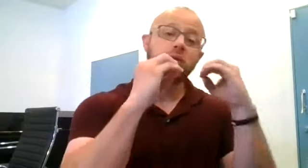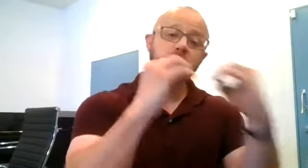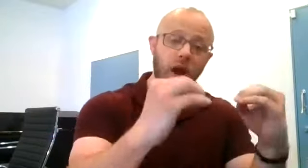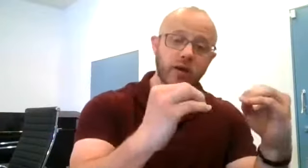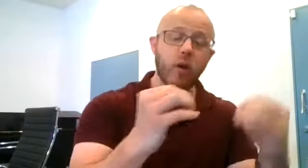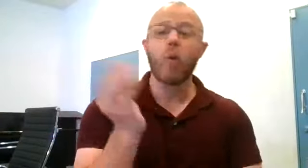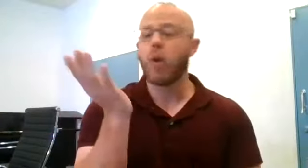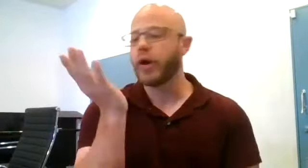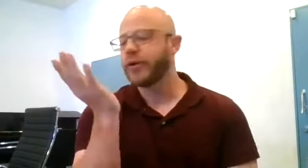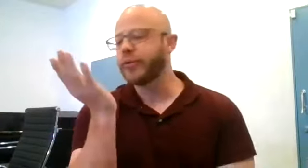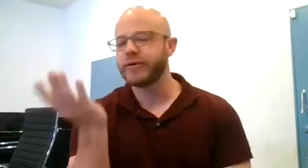So none, or